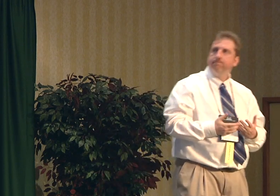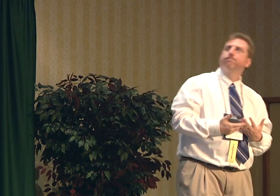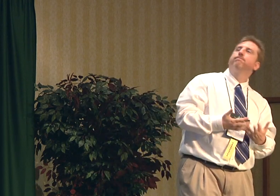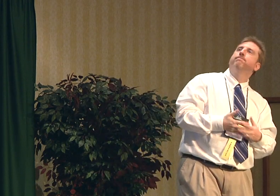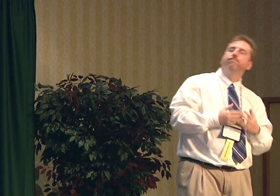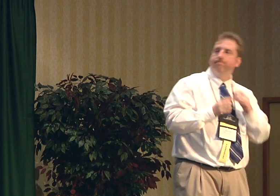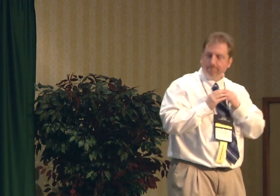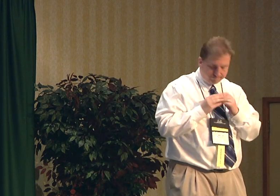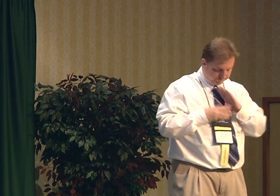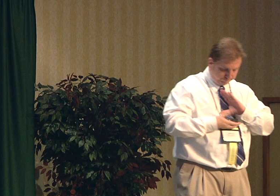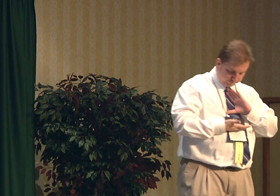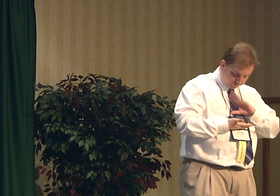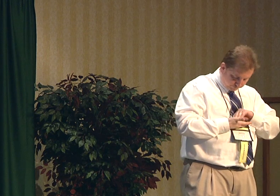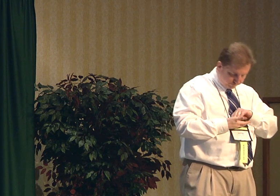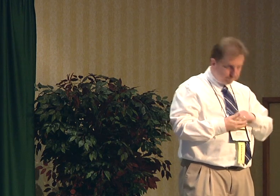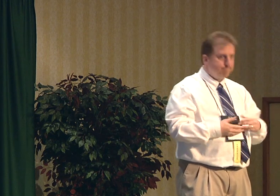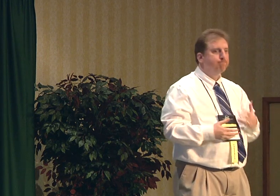often isolated and left alone.